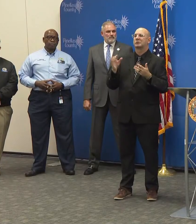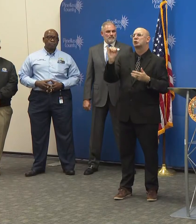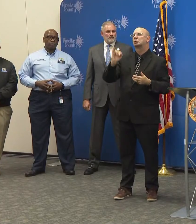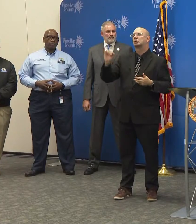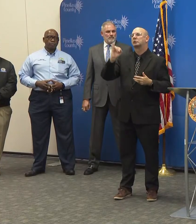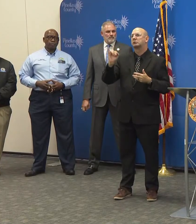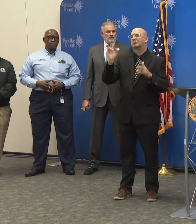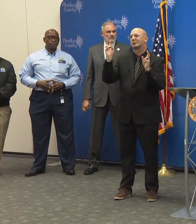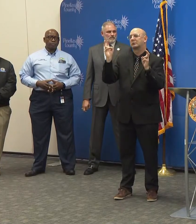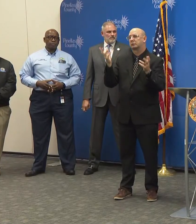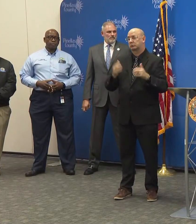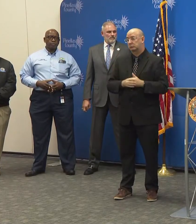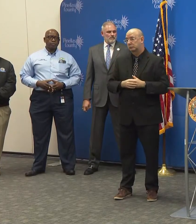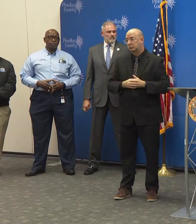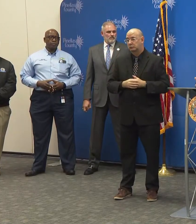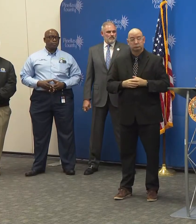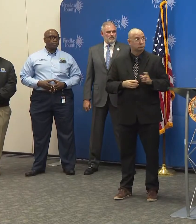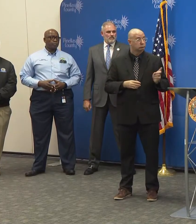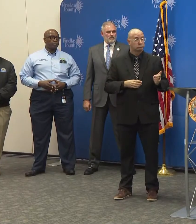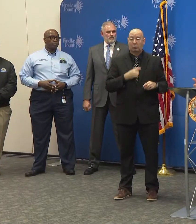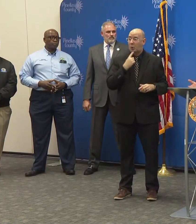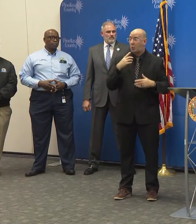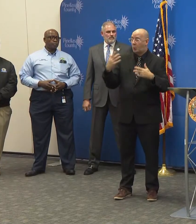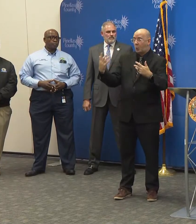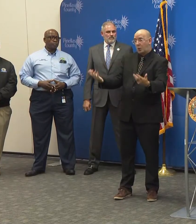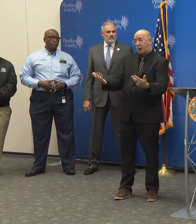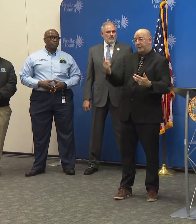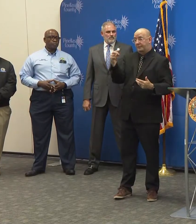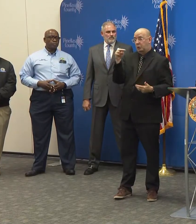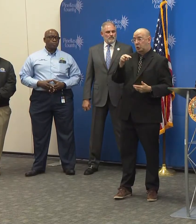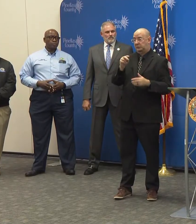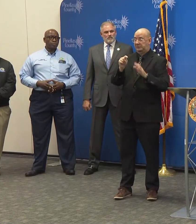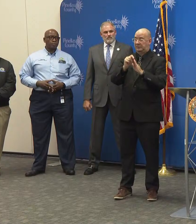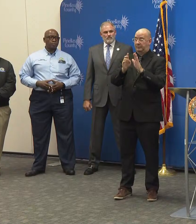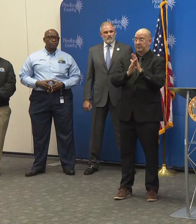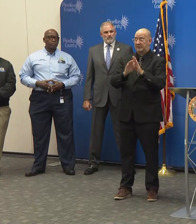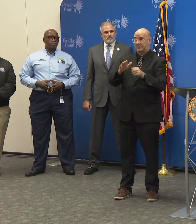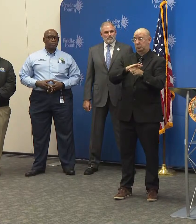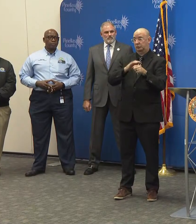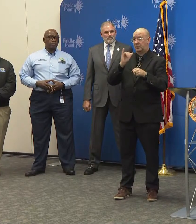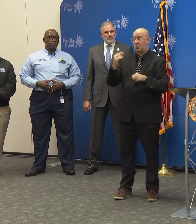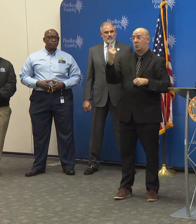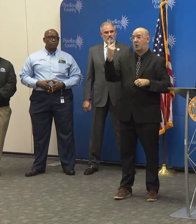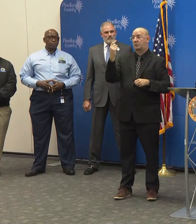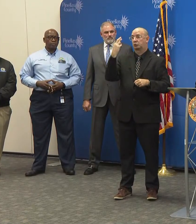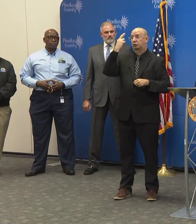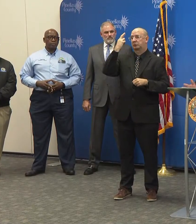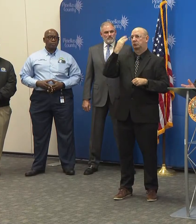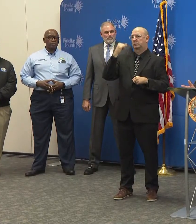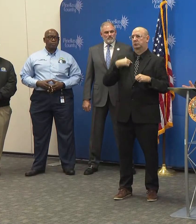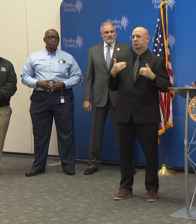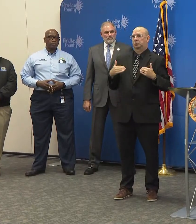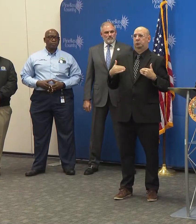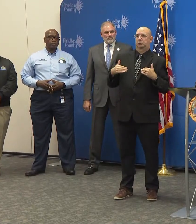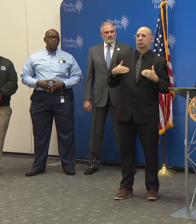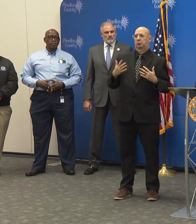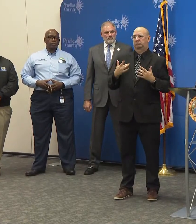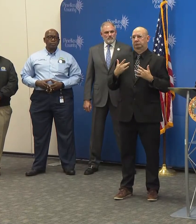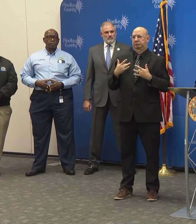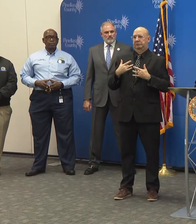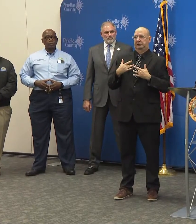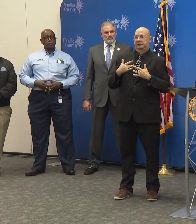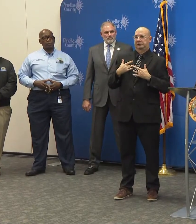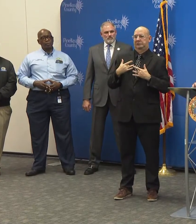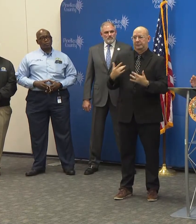Tampa Bay area, one of the reasons why we feared storms is because of the sensitivity of this area and the fragility of this